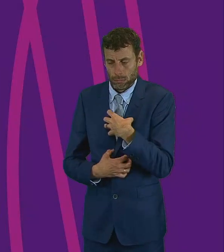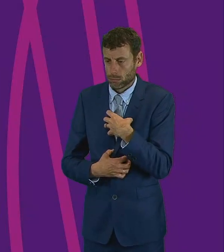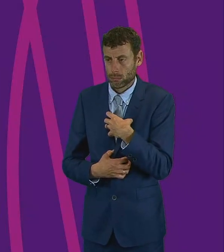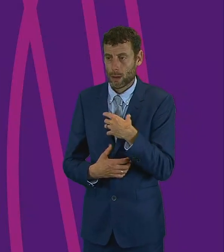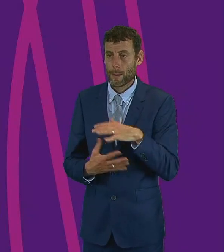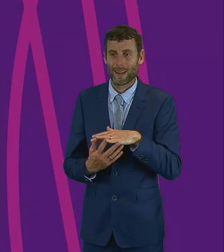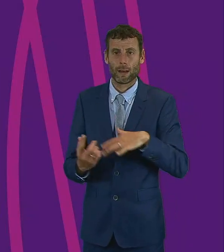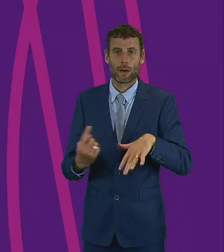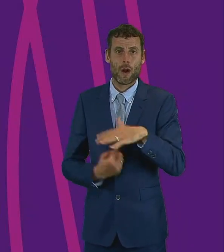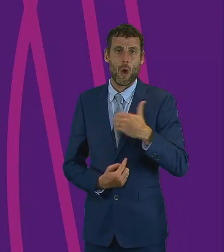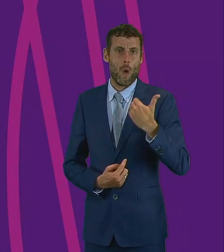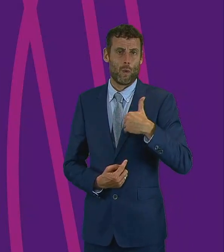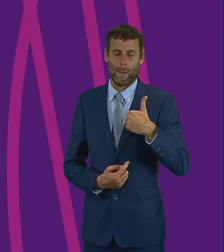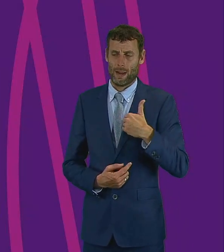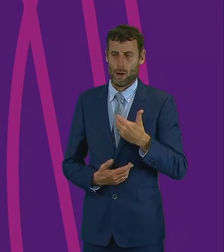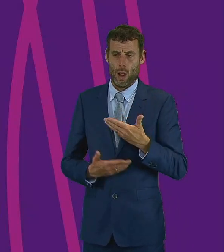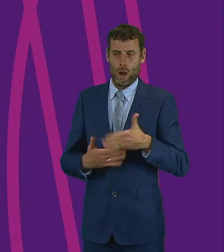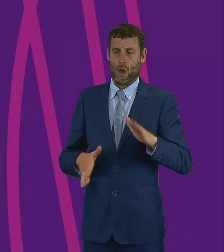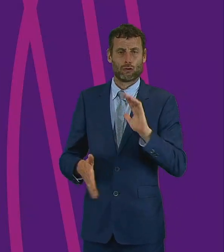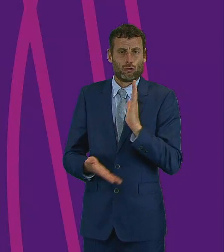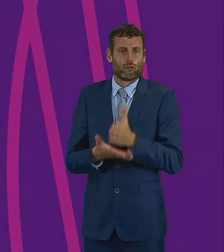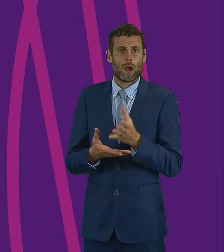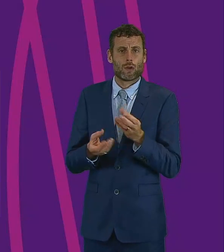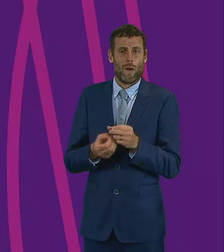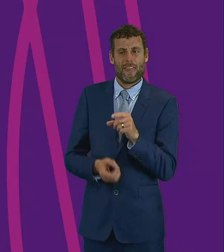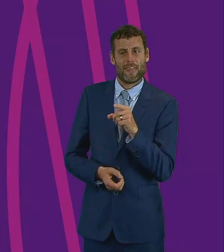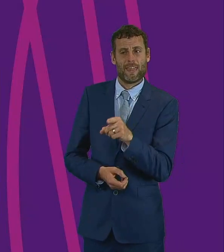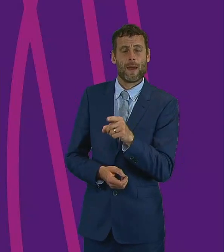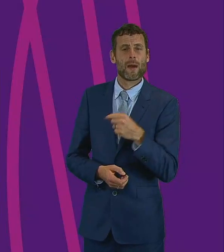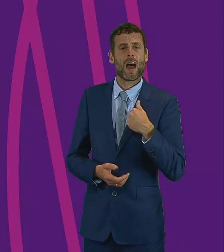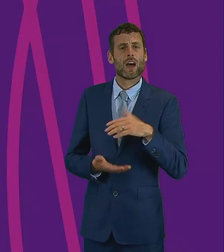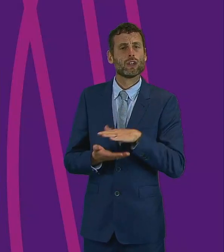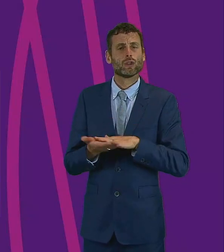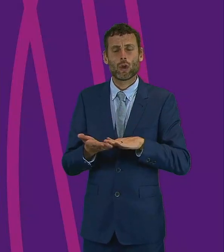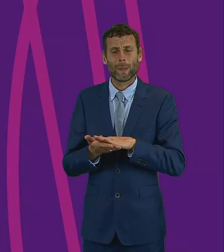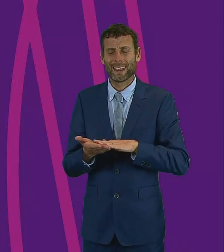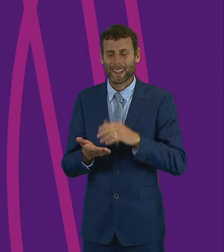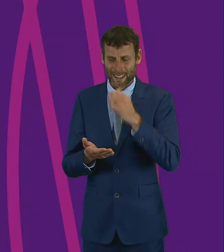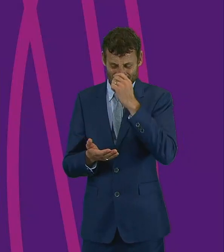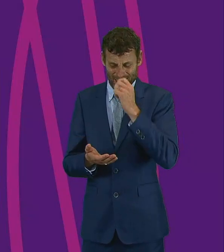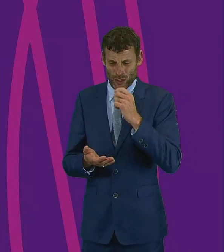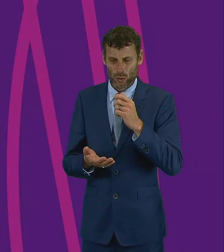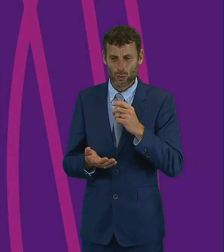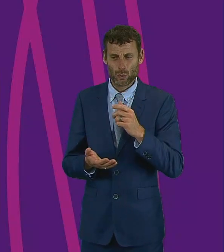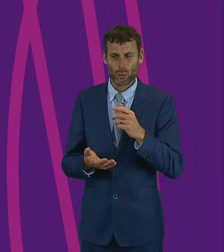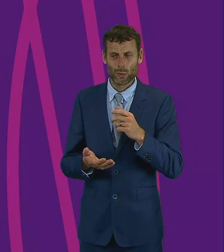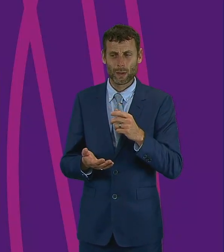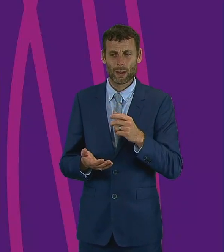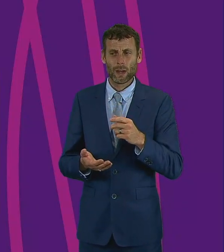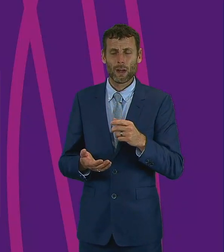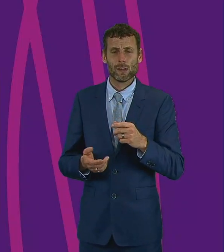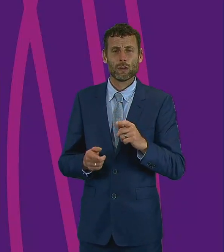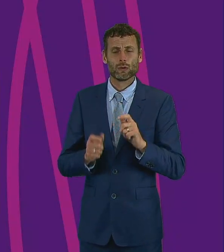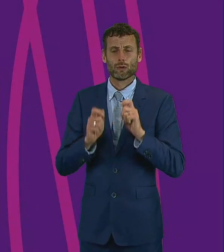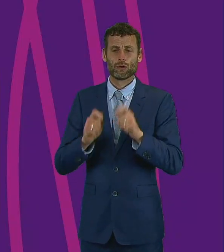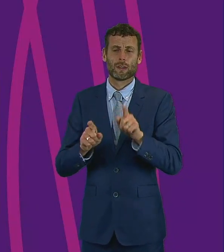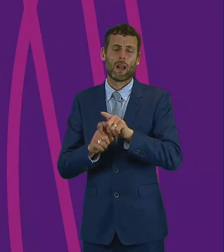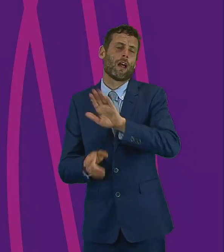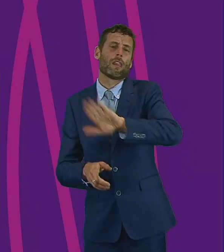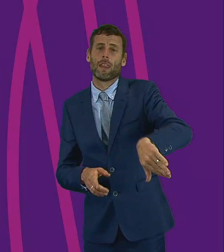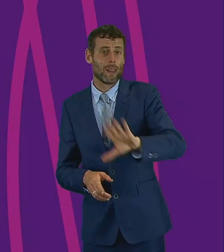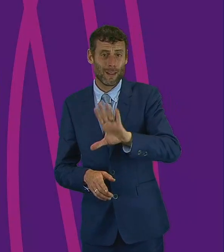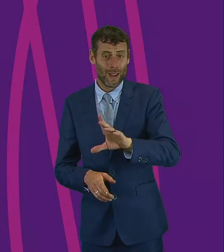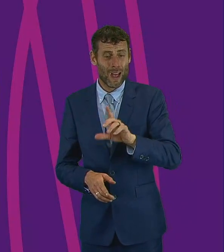say this glibly or underestimate how difficult it is, but I also think there's a responsibility on the part of government to try to rebuild that trust, and that's part of